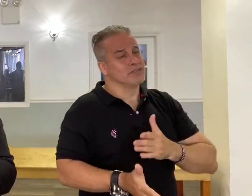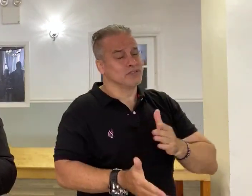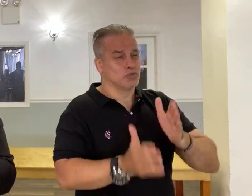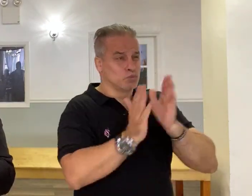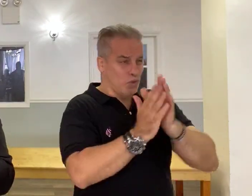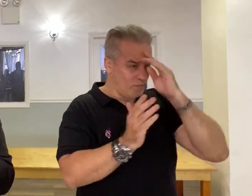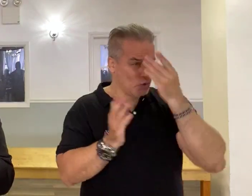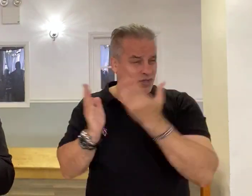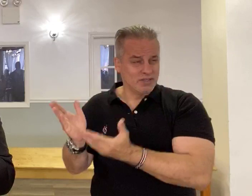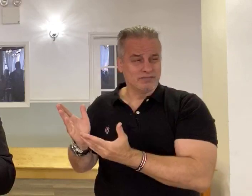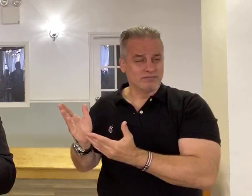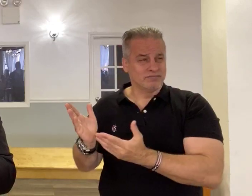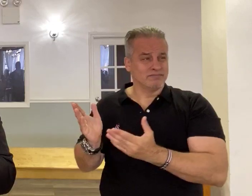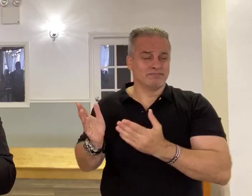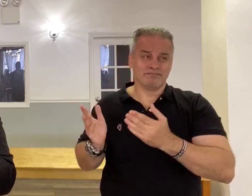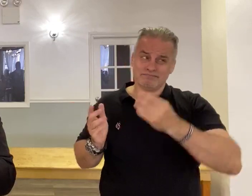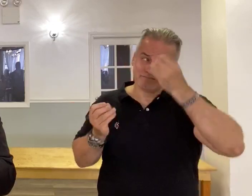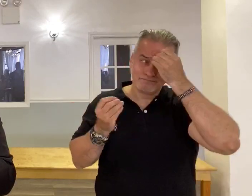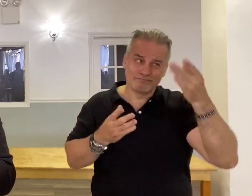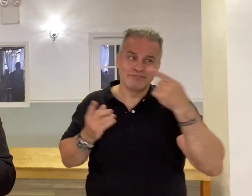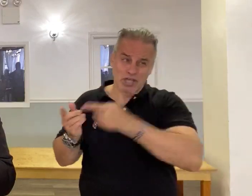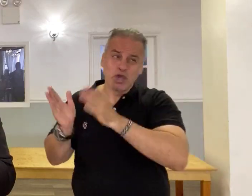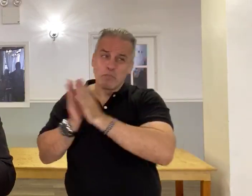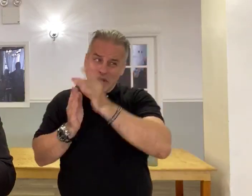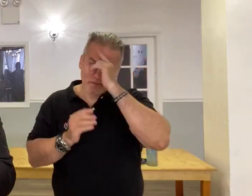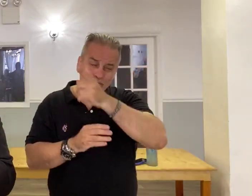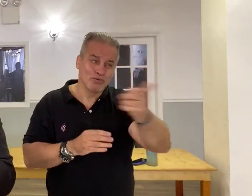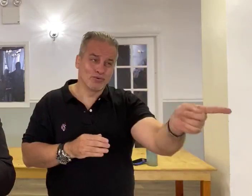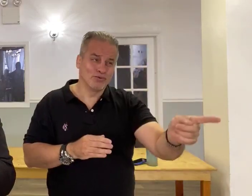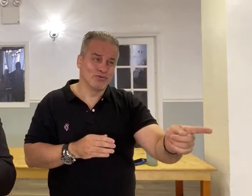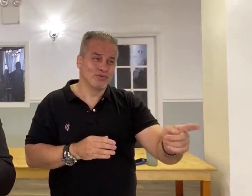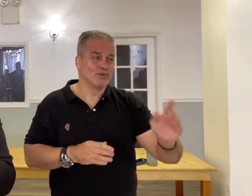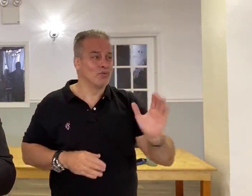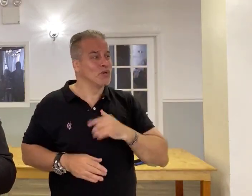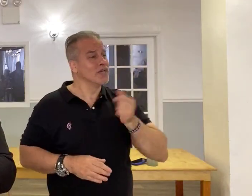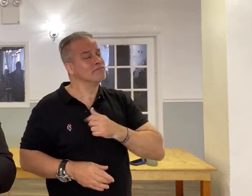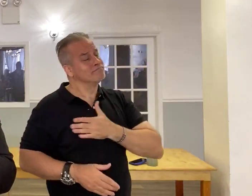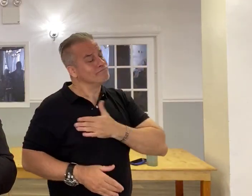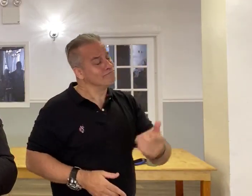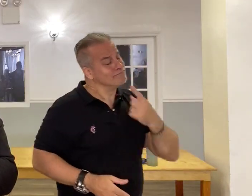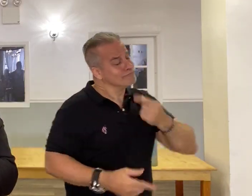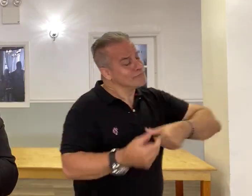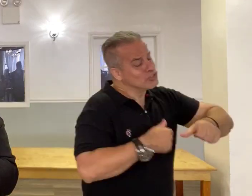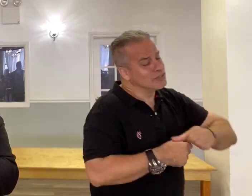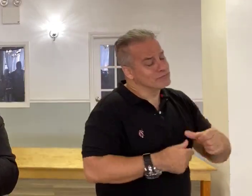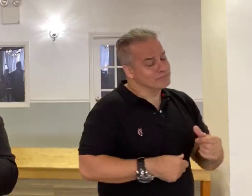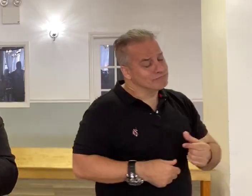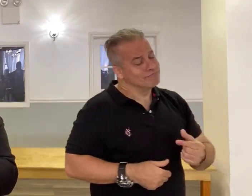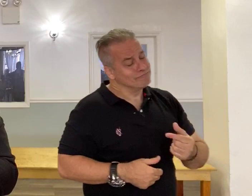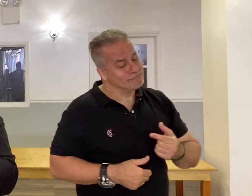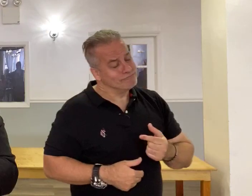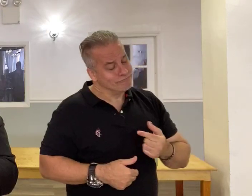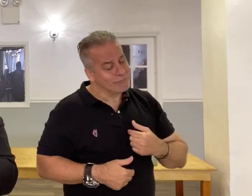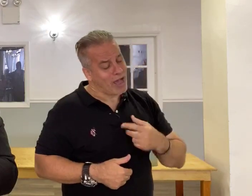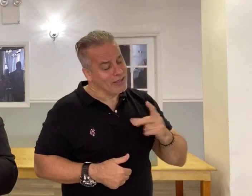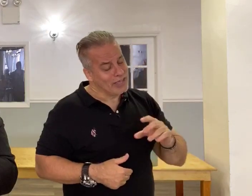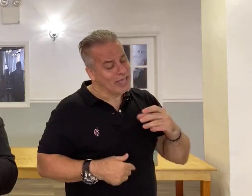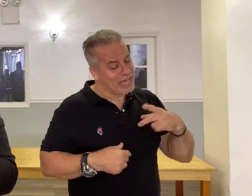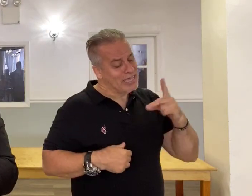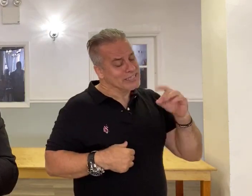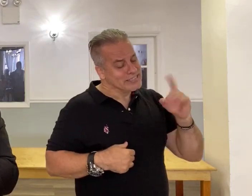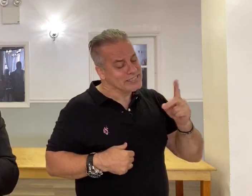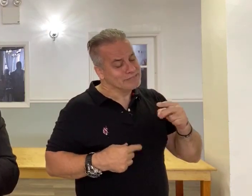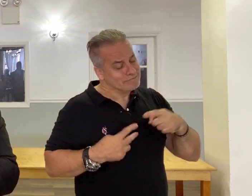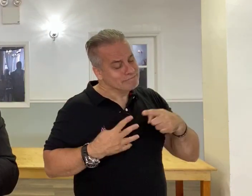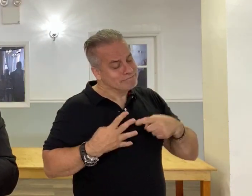you. Listen to me. We're to confess our faults one to another and pray for one another that we might be